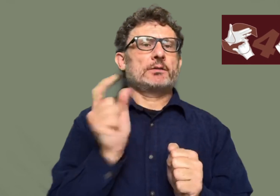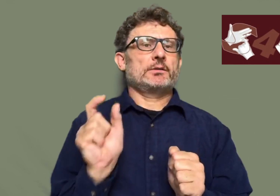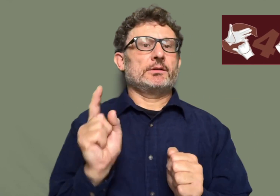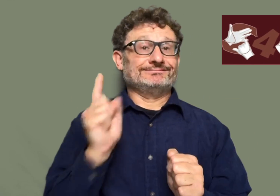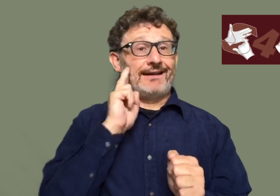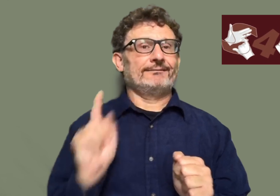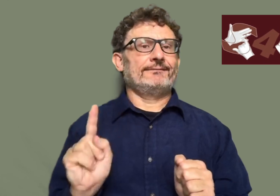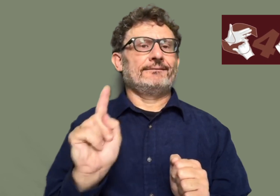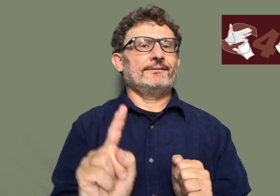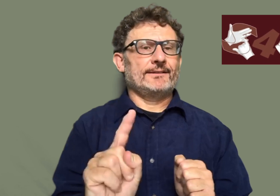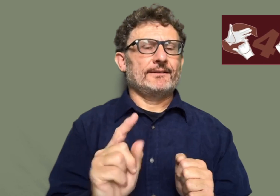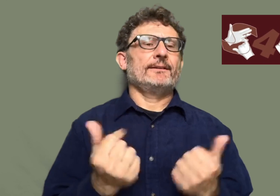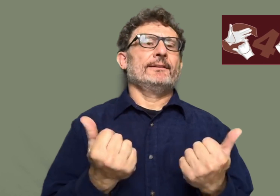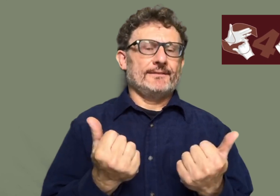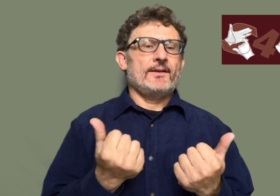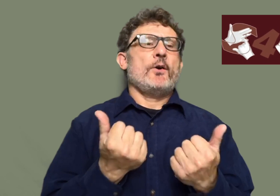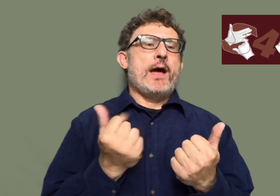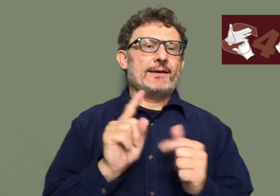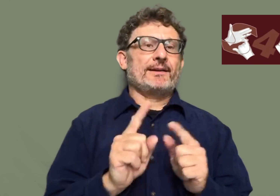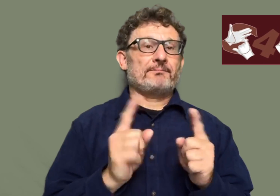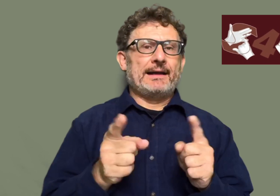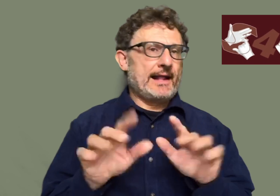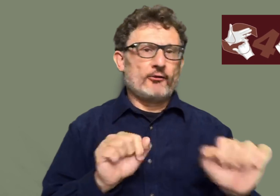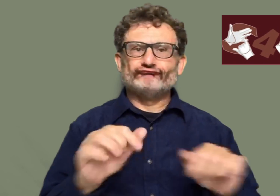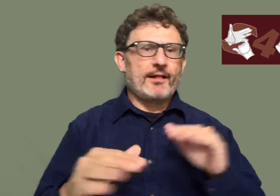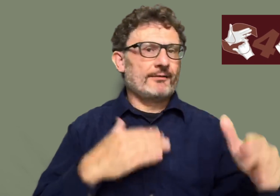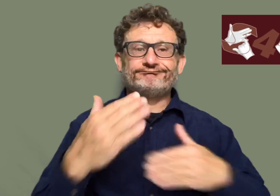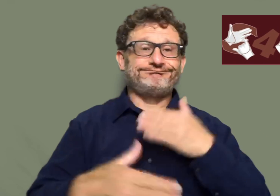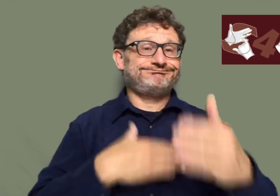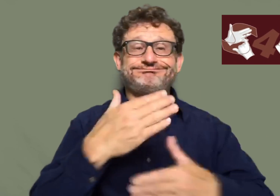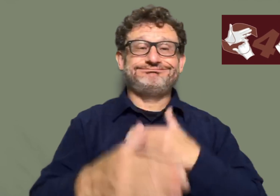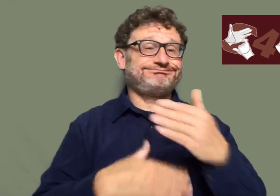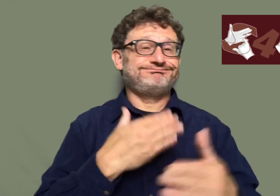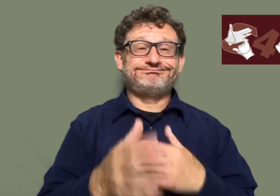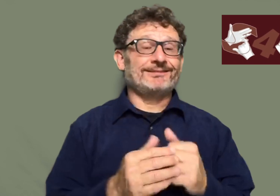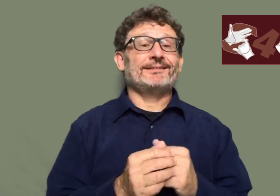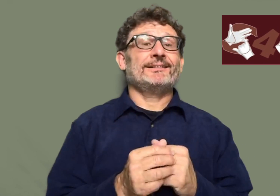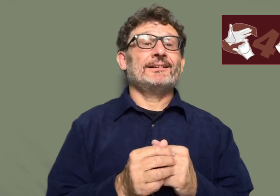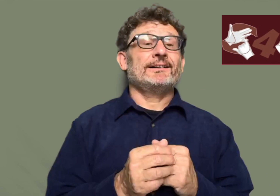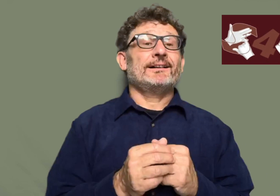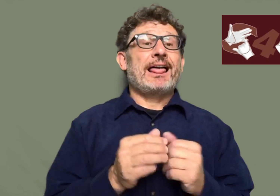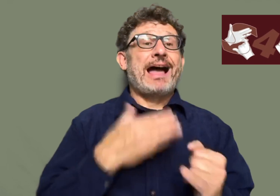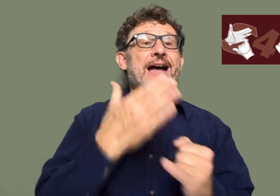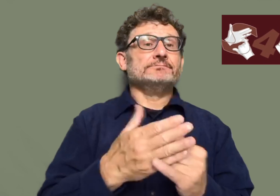Now, there was one person who was let in who was deaf, but they struggled. And at the end of